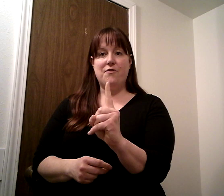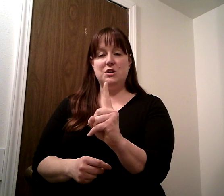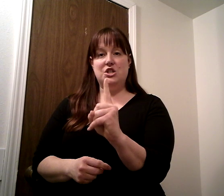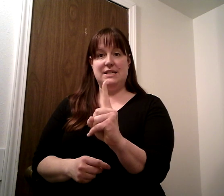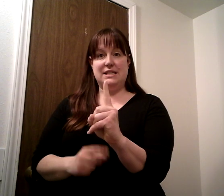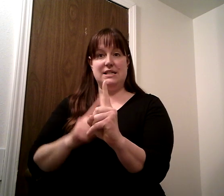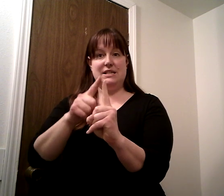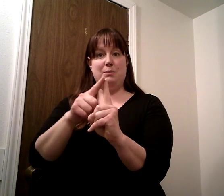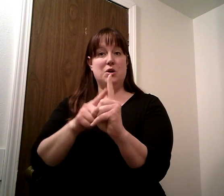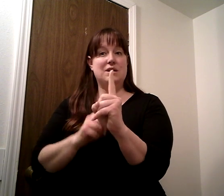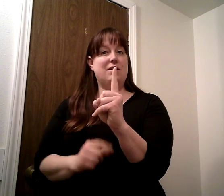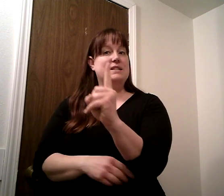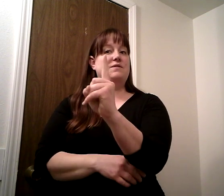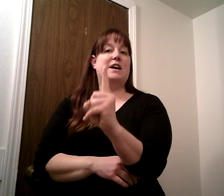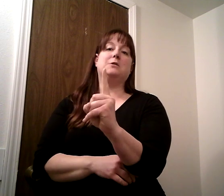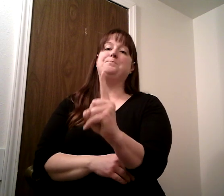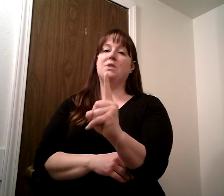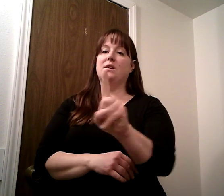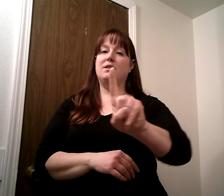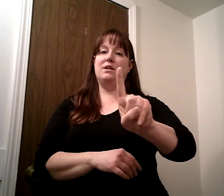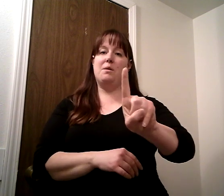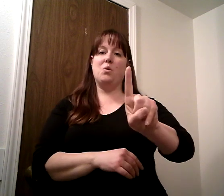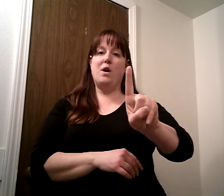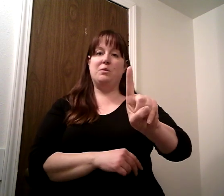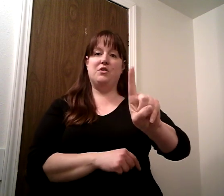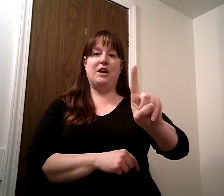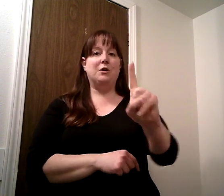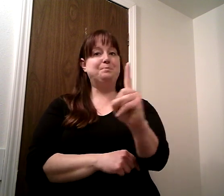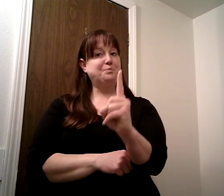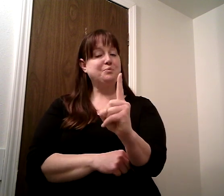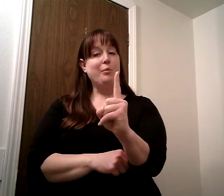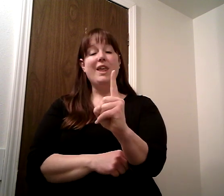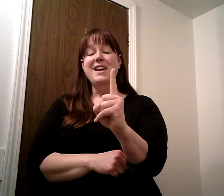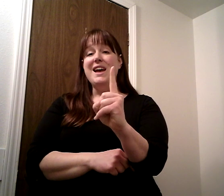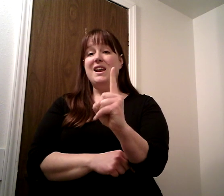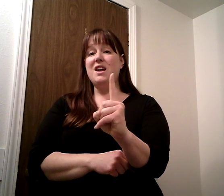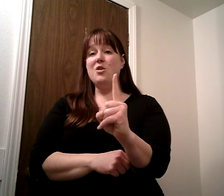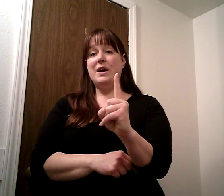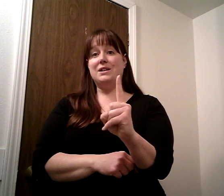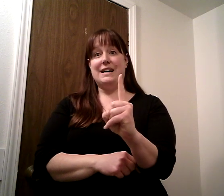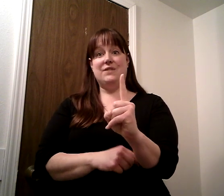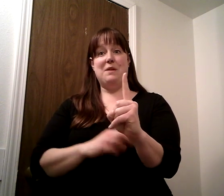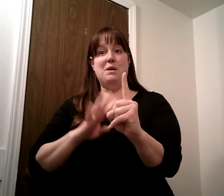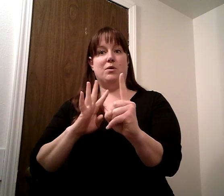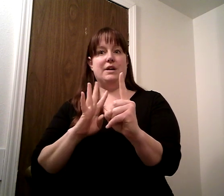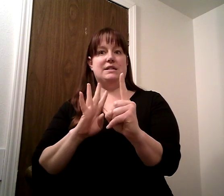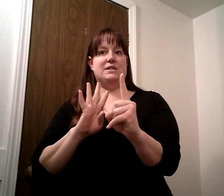for Jesus. This is a person classifier, the number 1 with your finger. And another way to classify people is as a